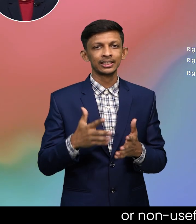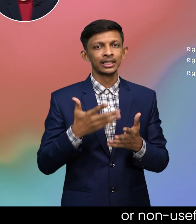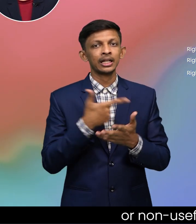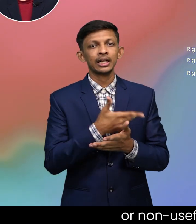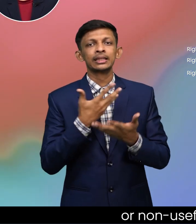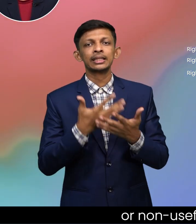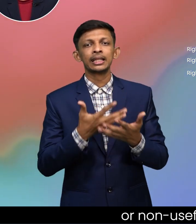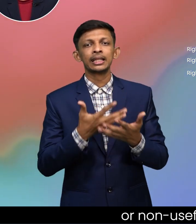salts,